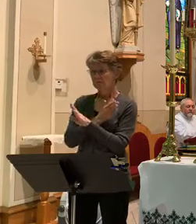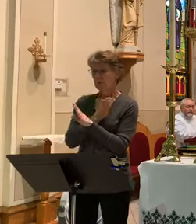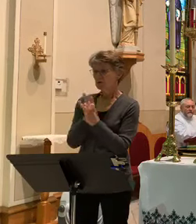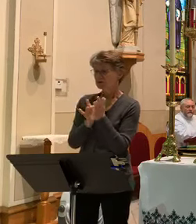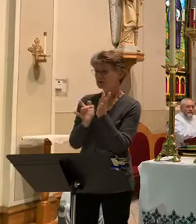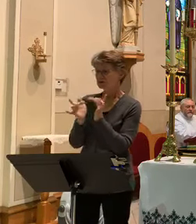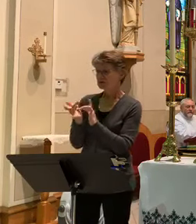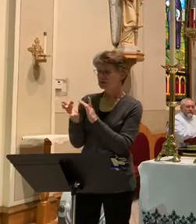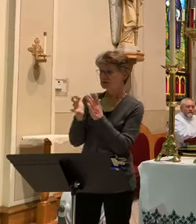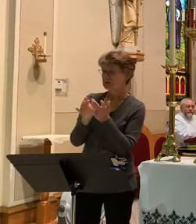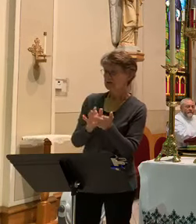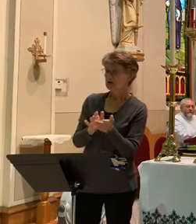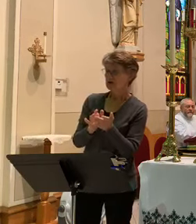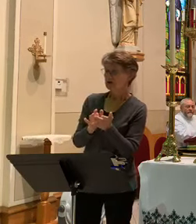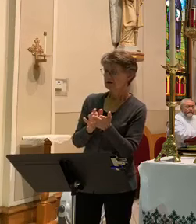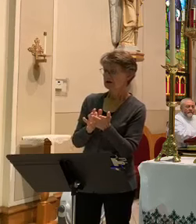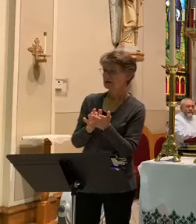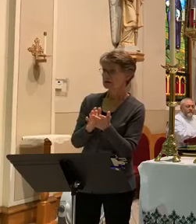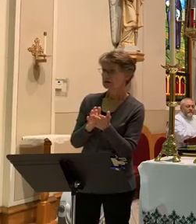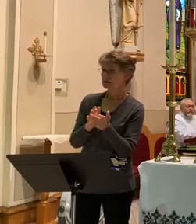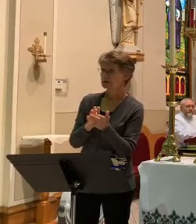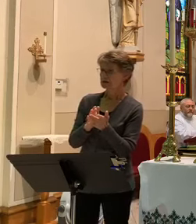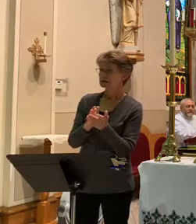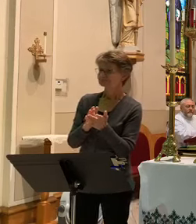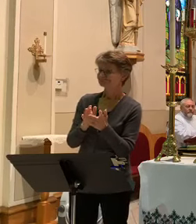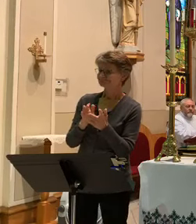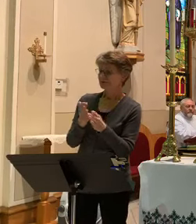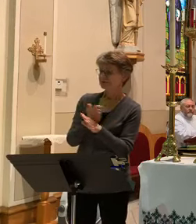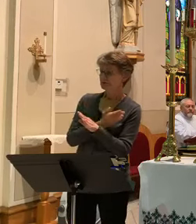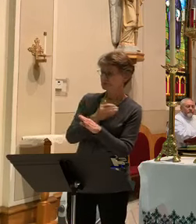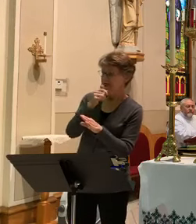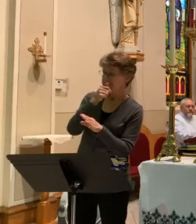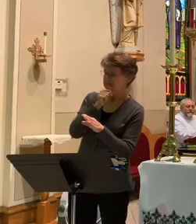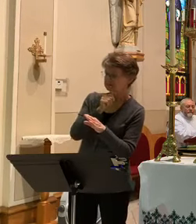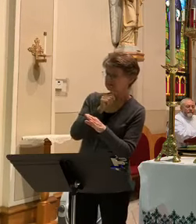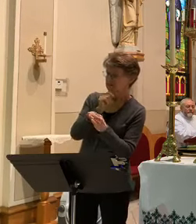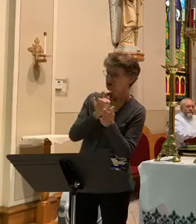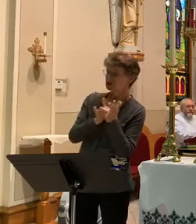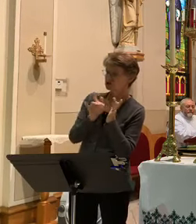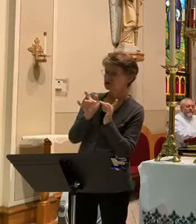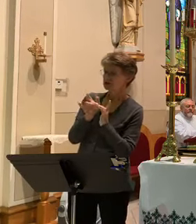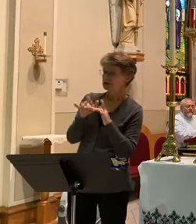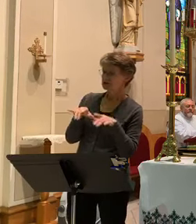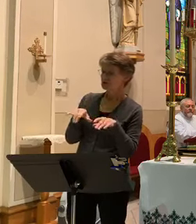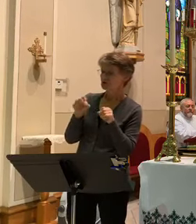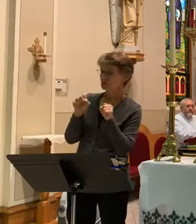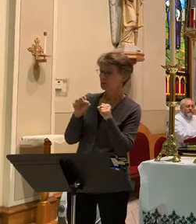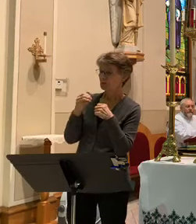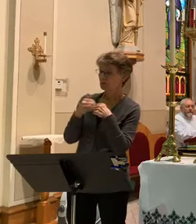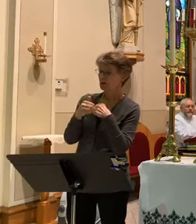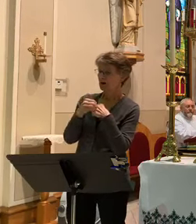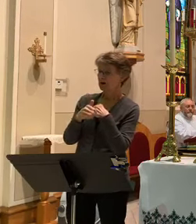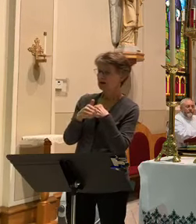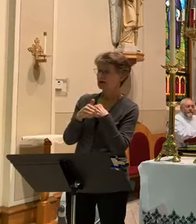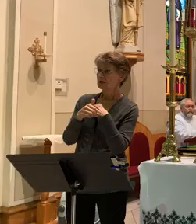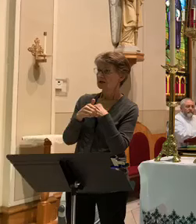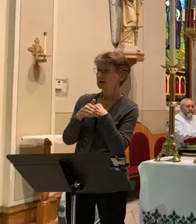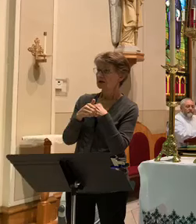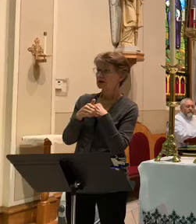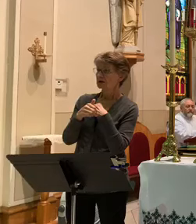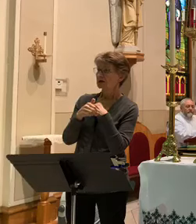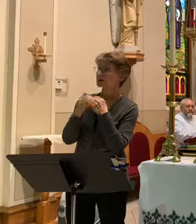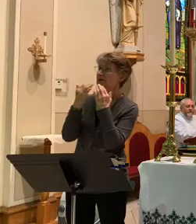betrayed and entered willingly into his passion, he took bread and, giving thanks, broke